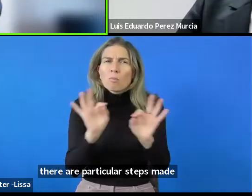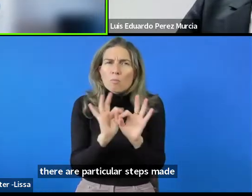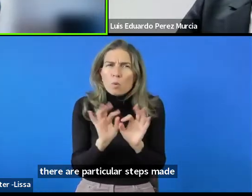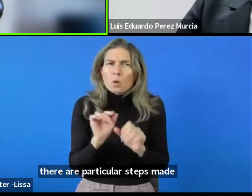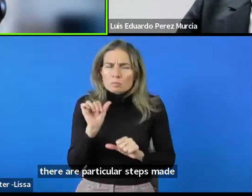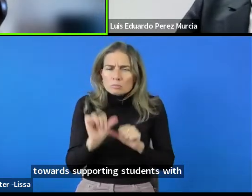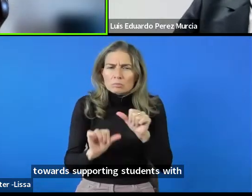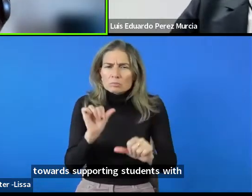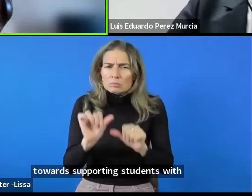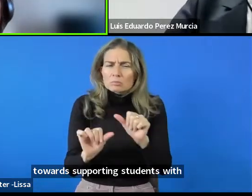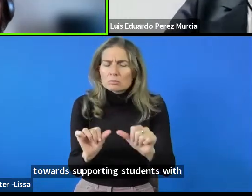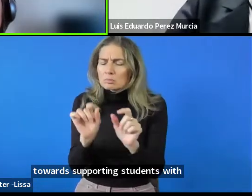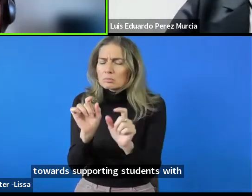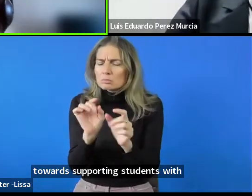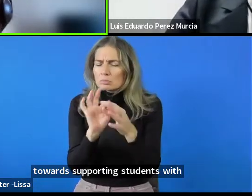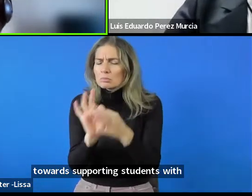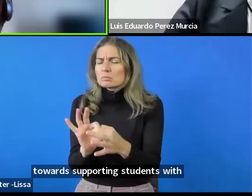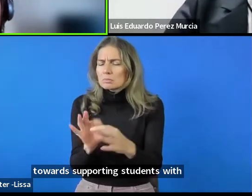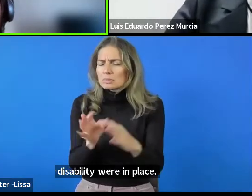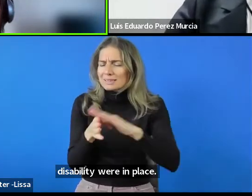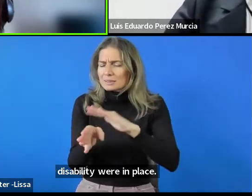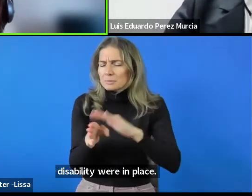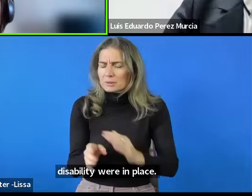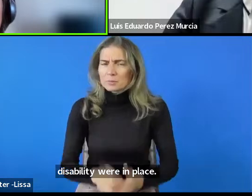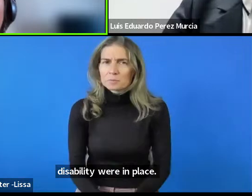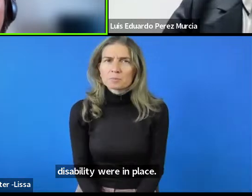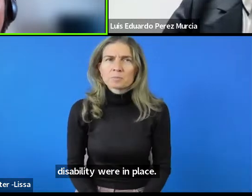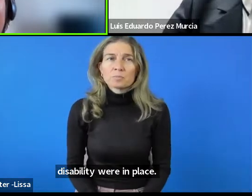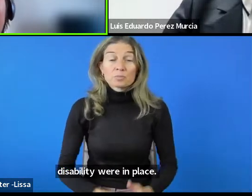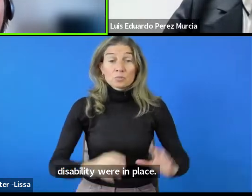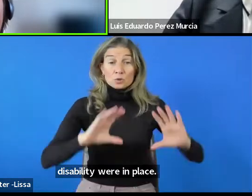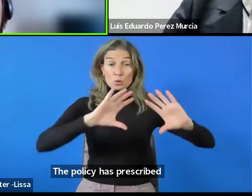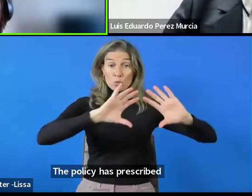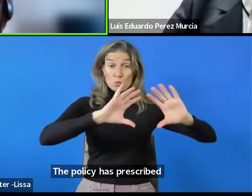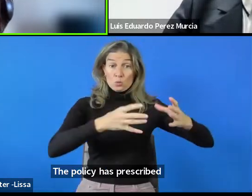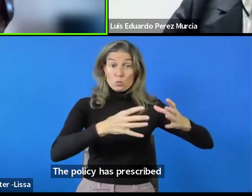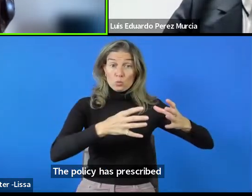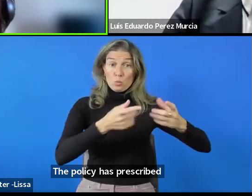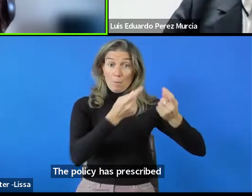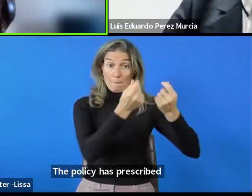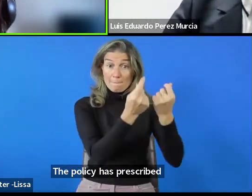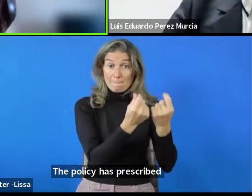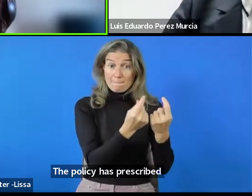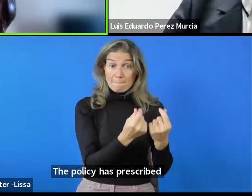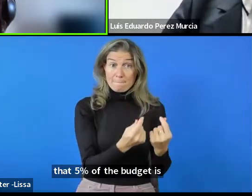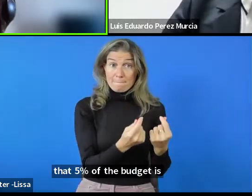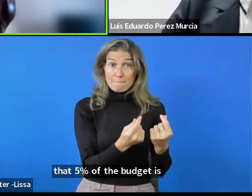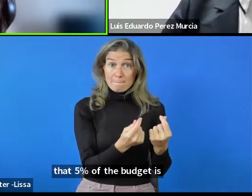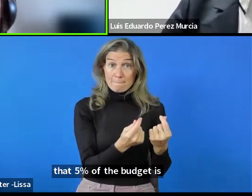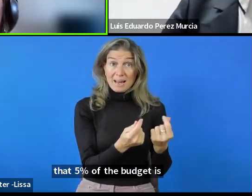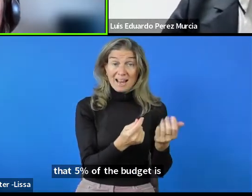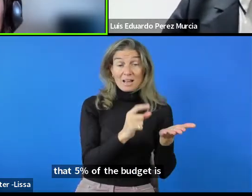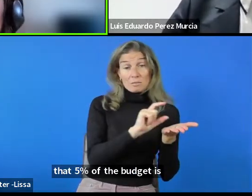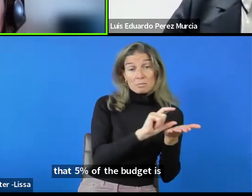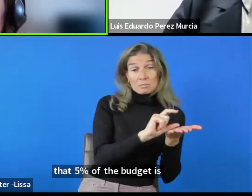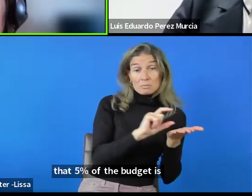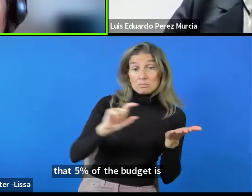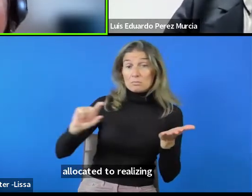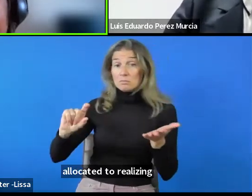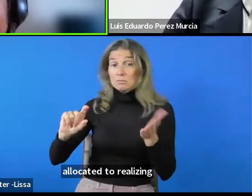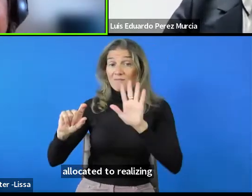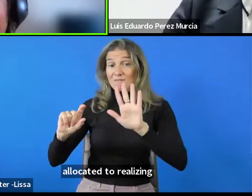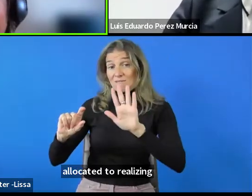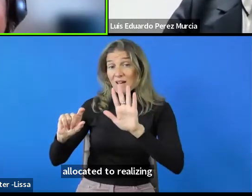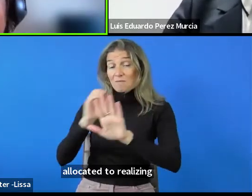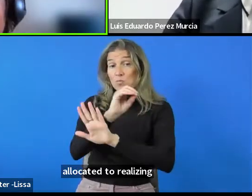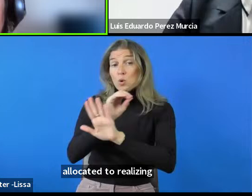policy has prescribed that 5% of the budget is allocated to realizing disability inclusive education. This is similar to